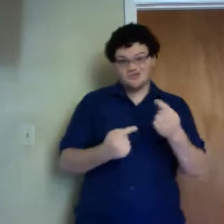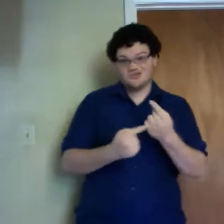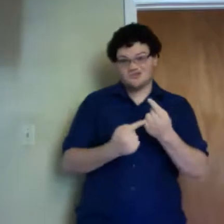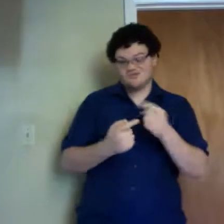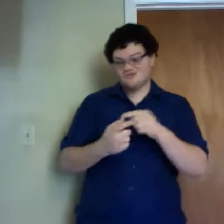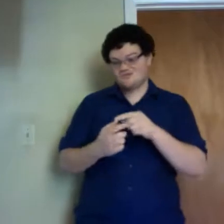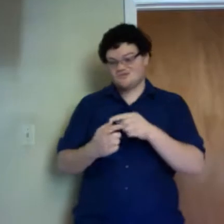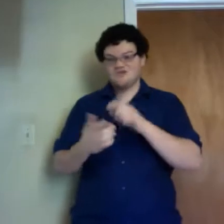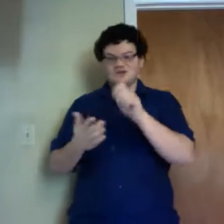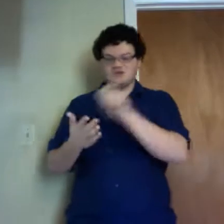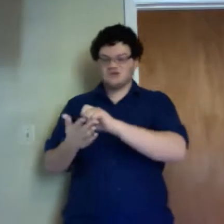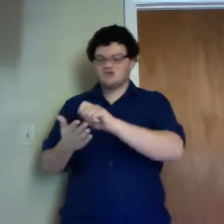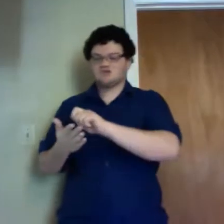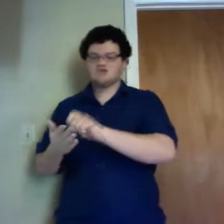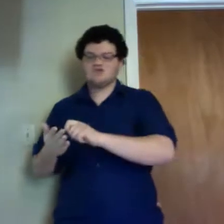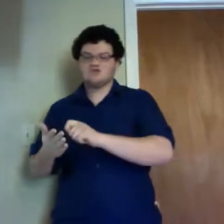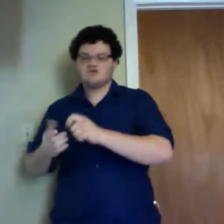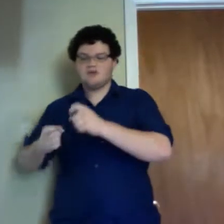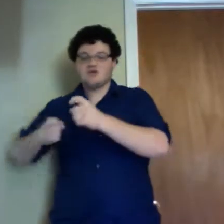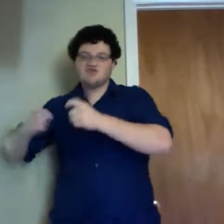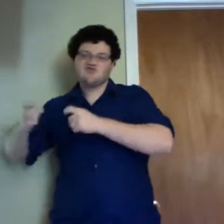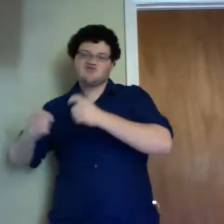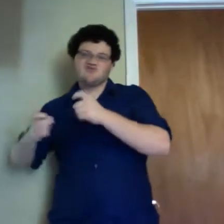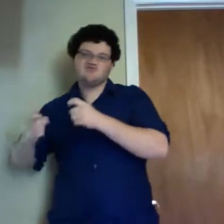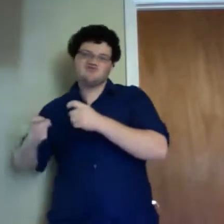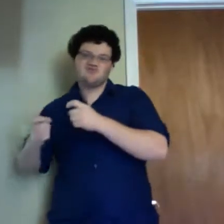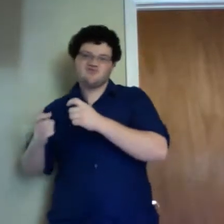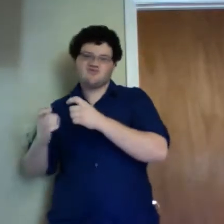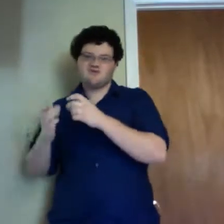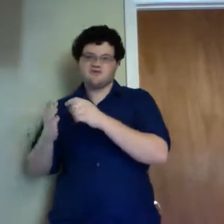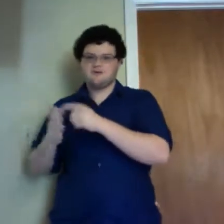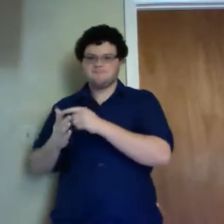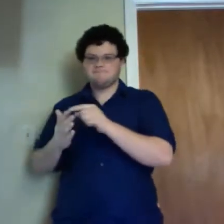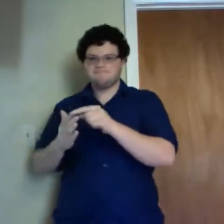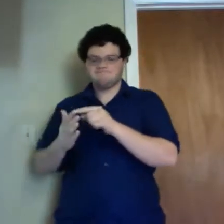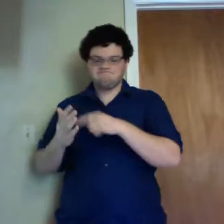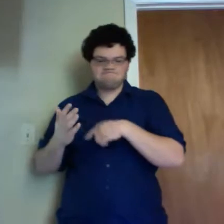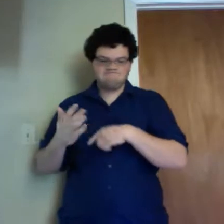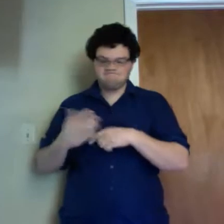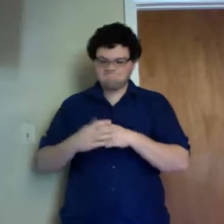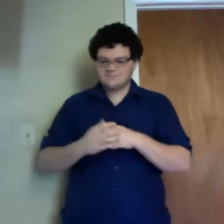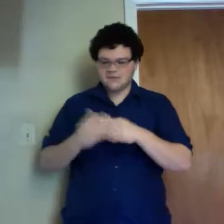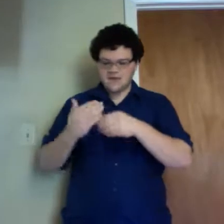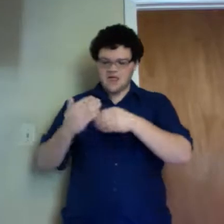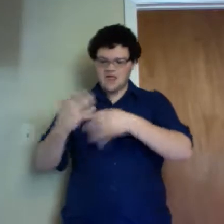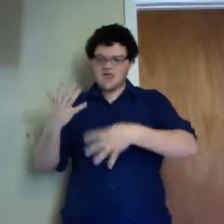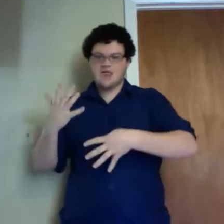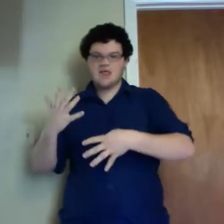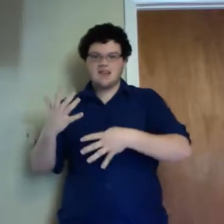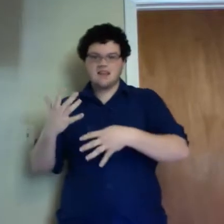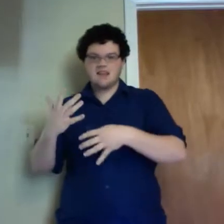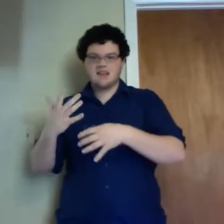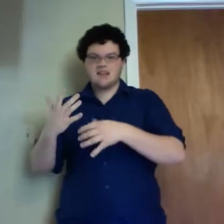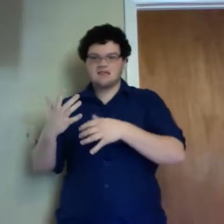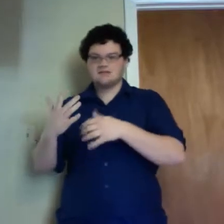control measures. For each identified hazard, list the measures that need to be put in place to eliminate or minimize any